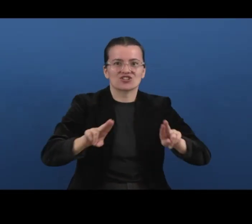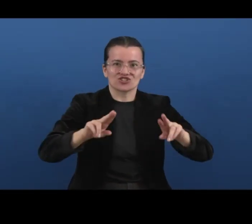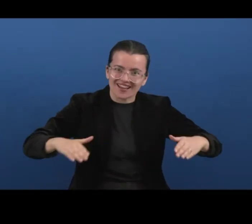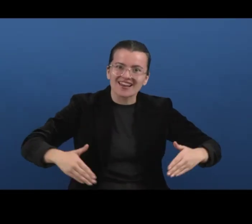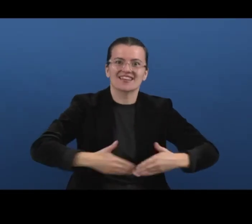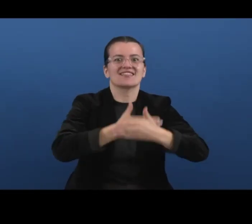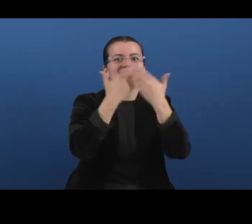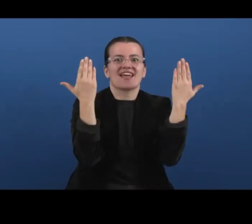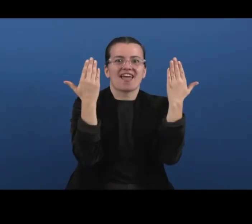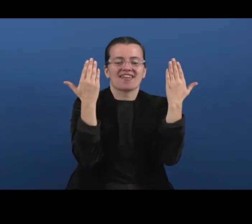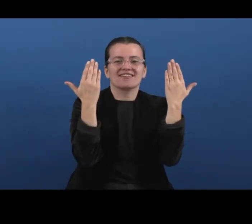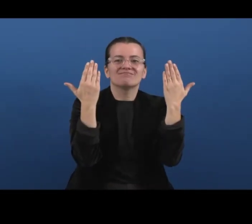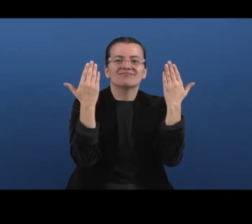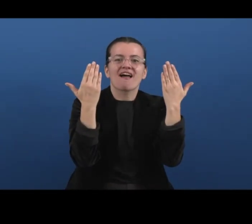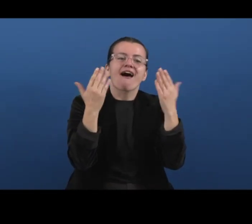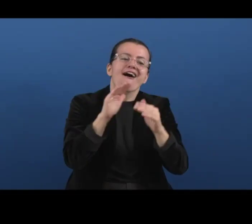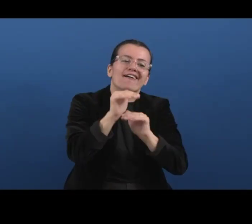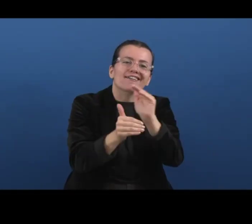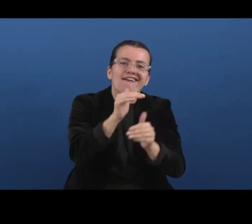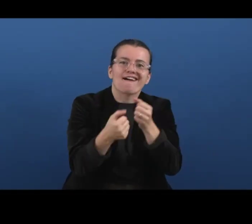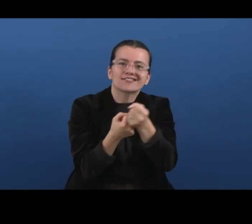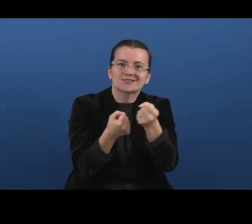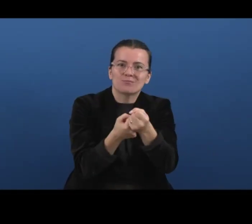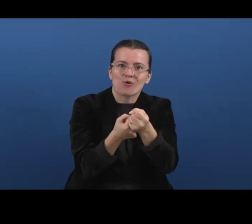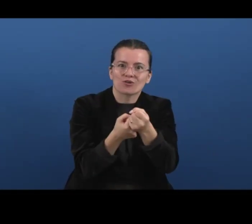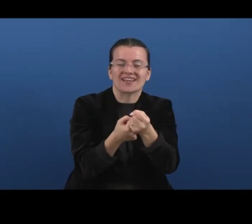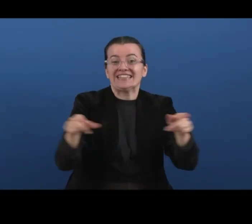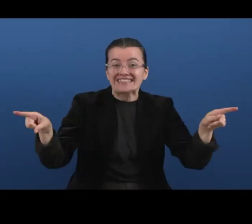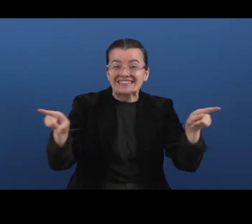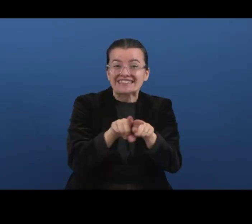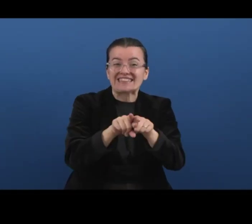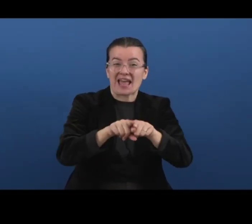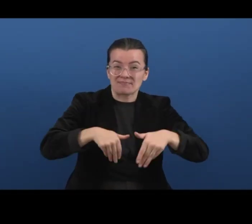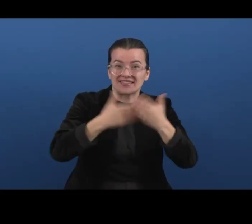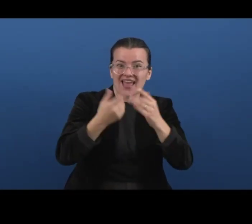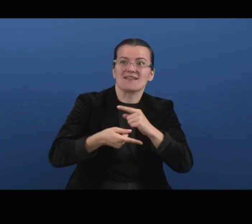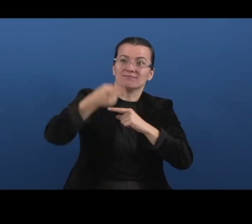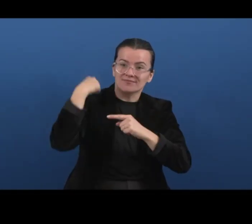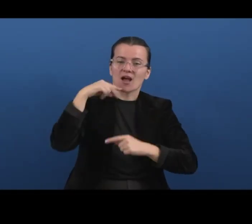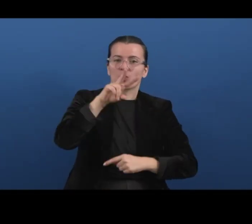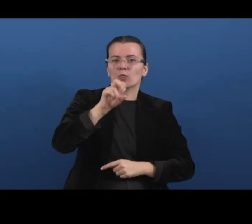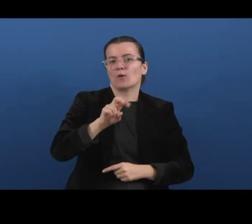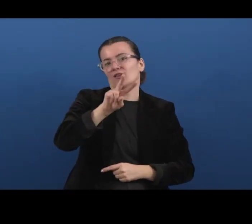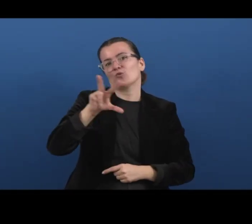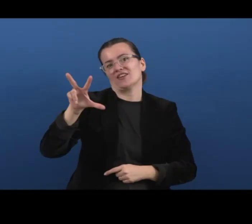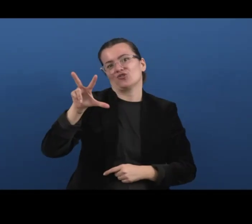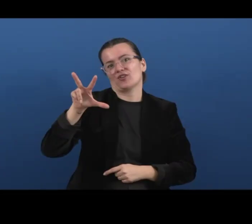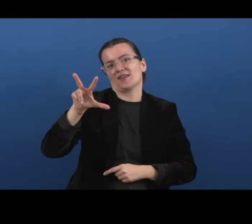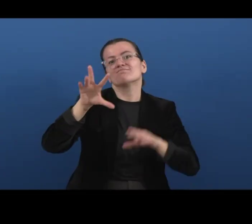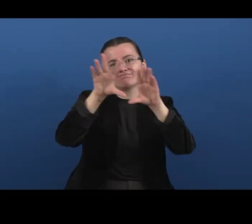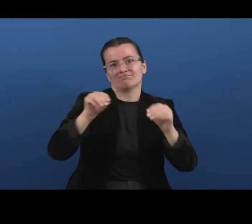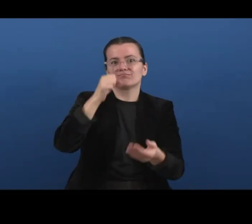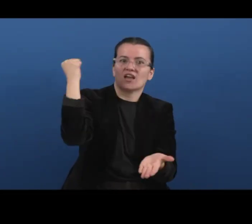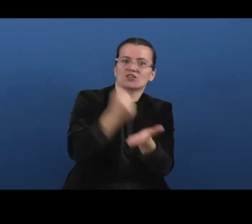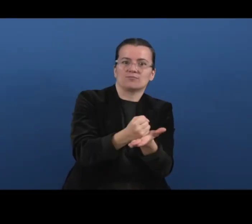the UN back in June, I think it was 2023. So that's why, of course, we also want to contribute to